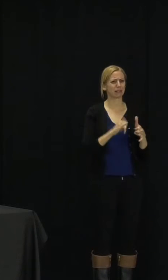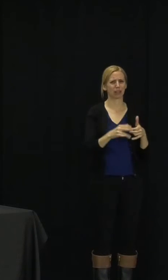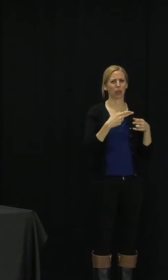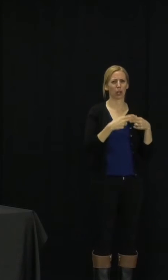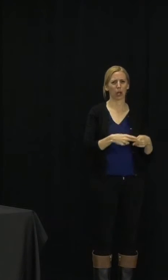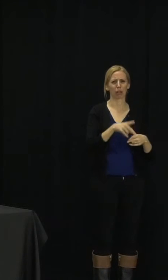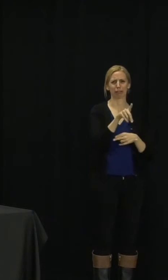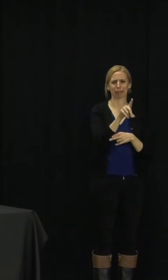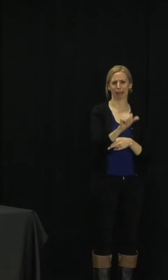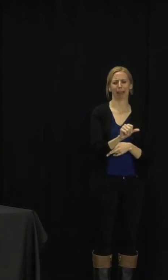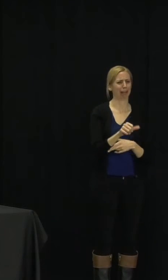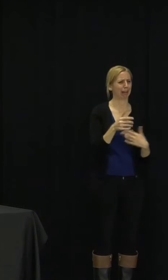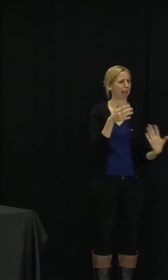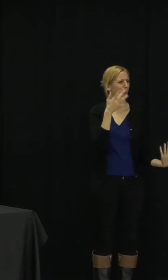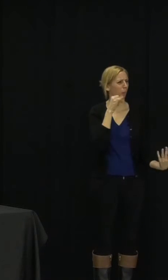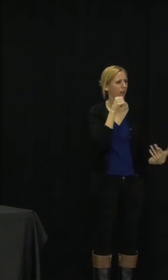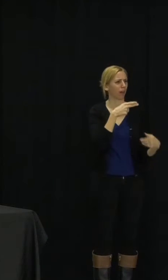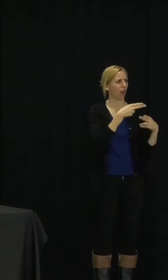who receive